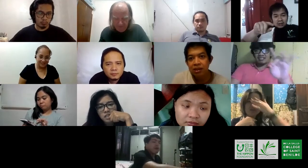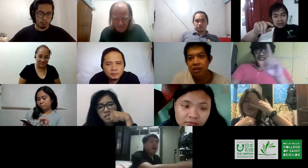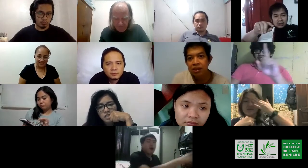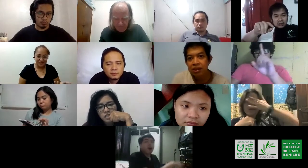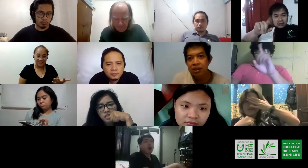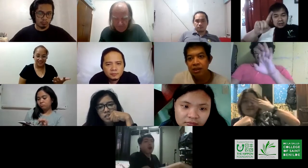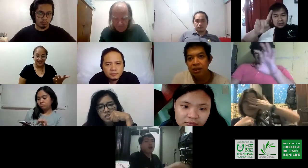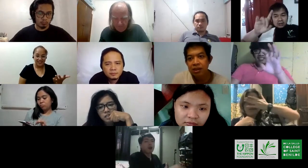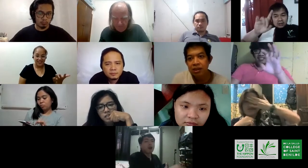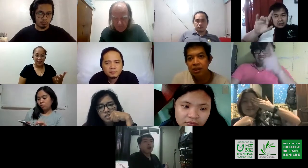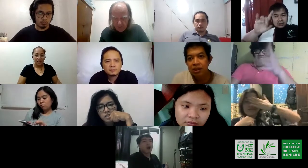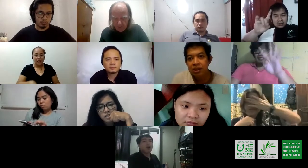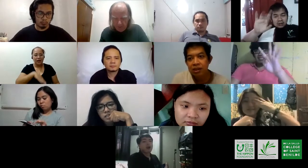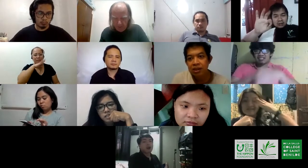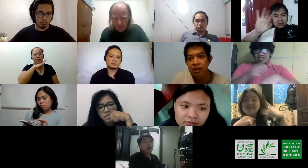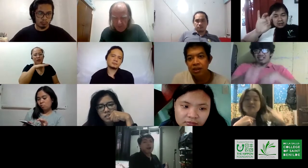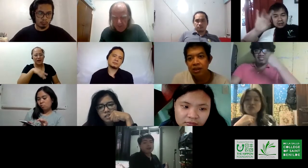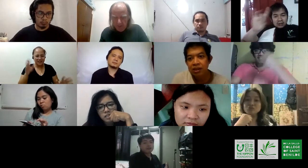they were fed up.